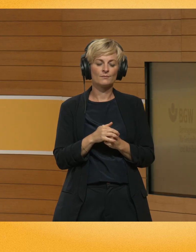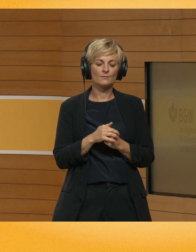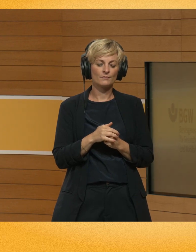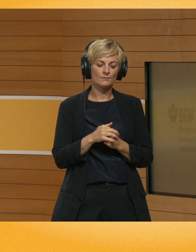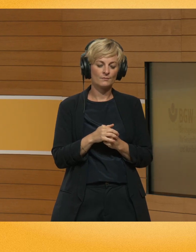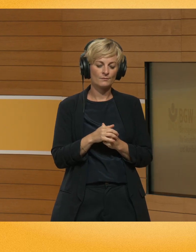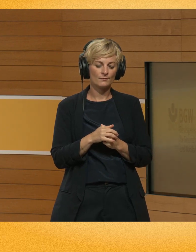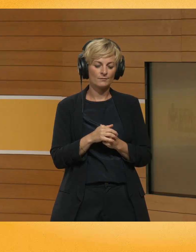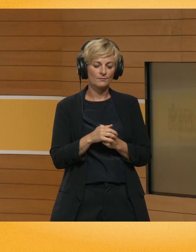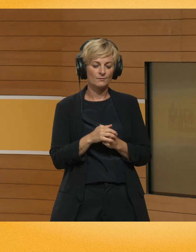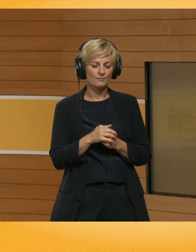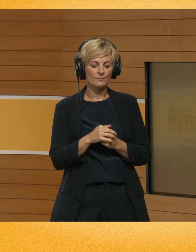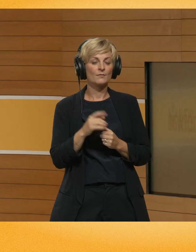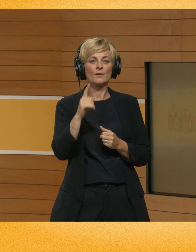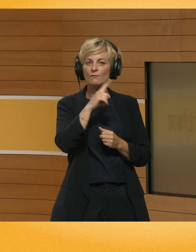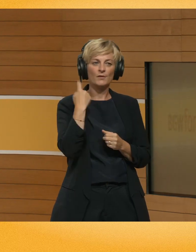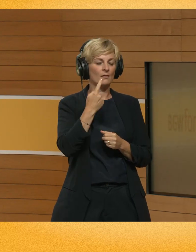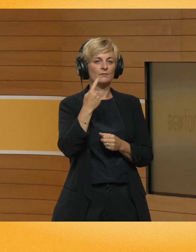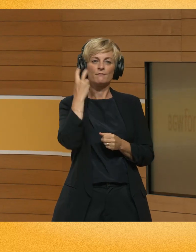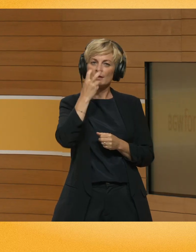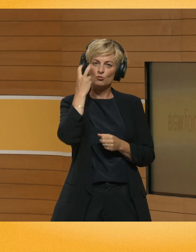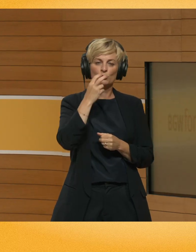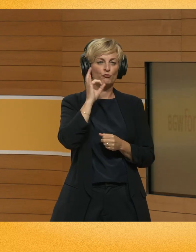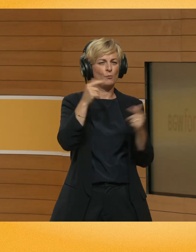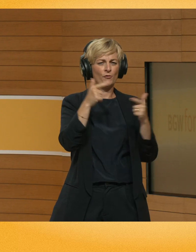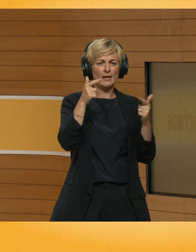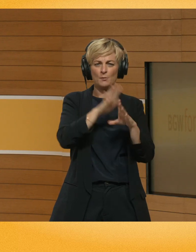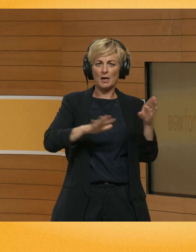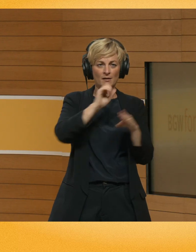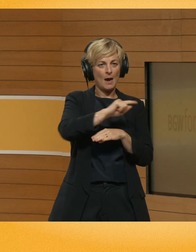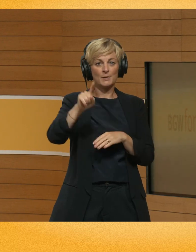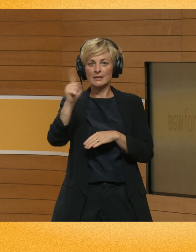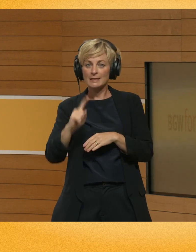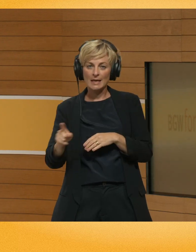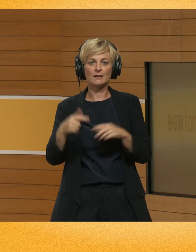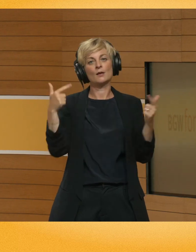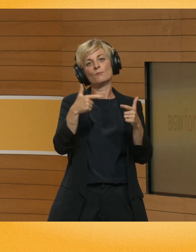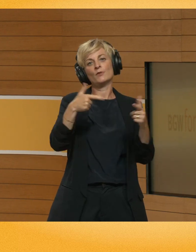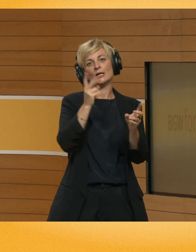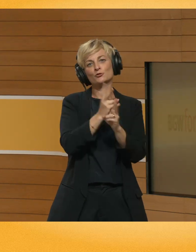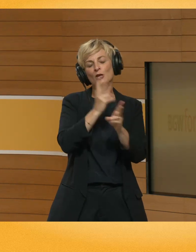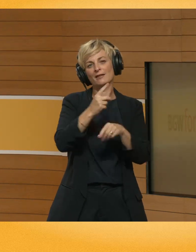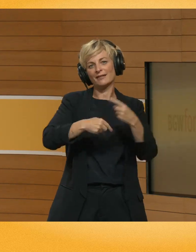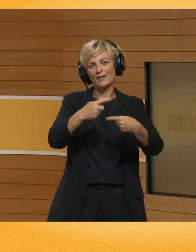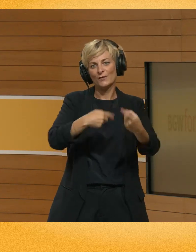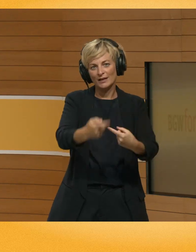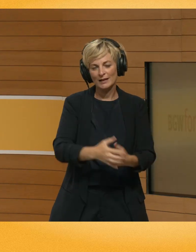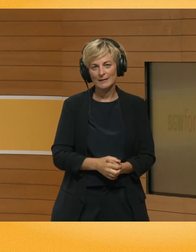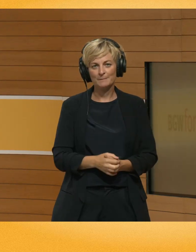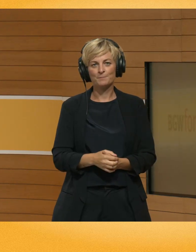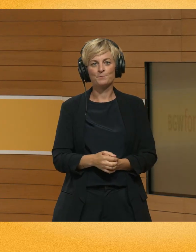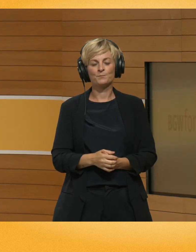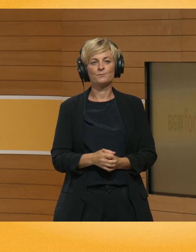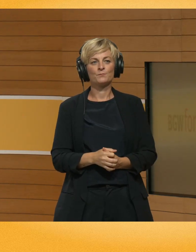And we developed pressure ulcer prevention. So the nursing scientists get all